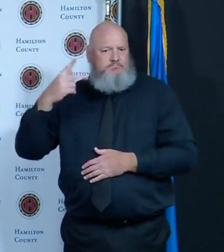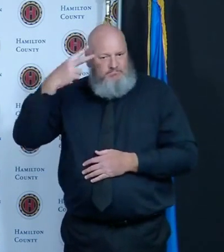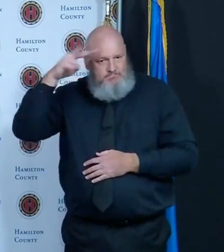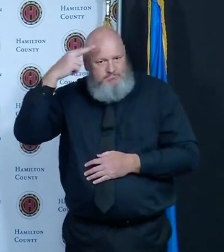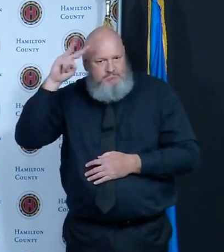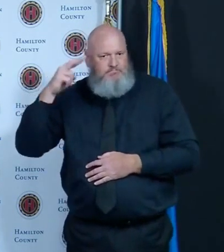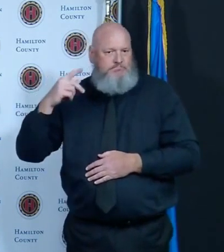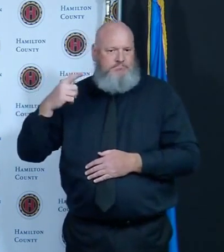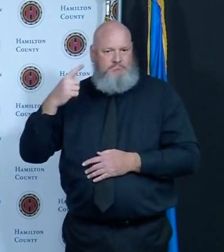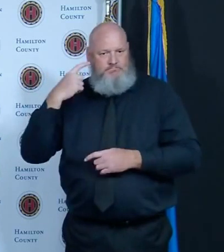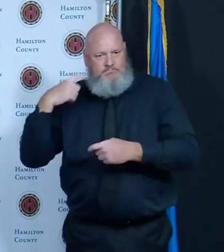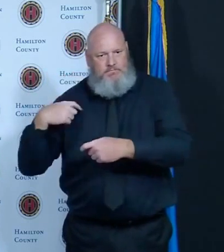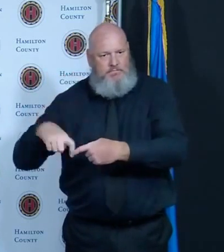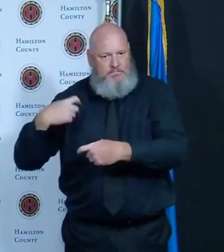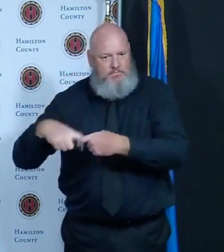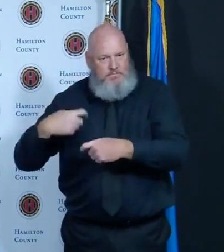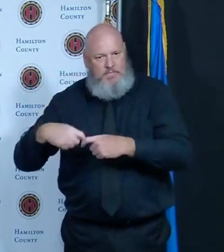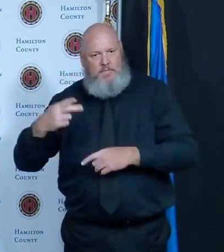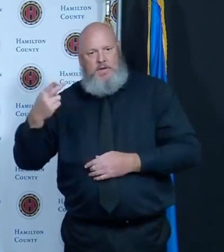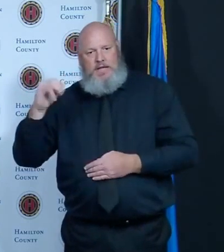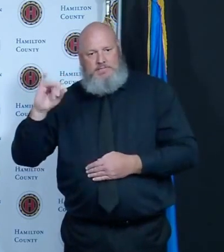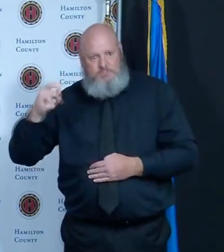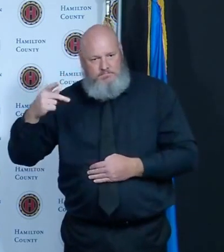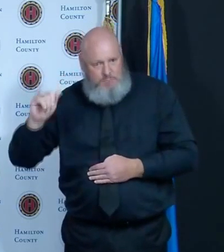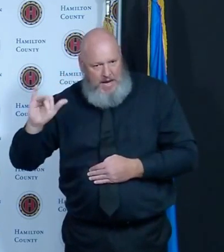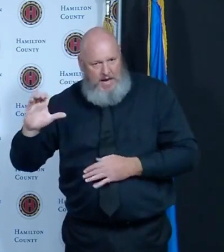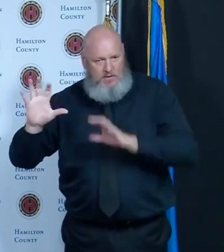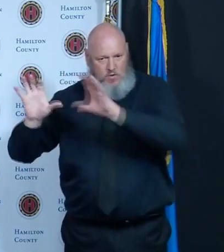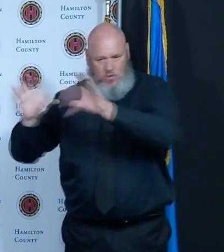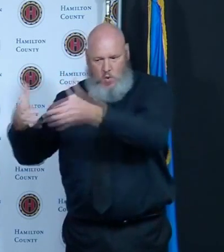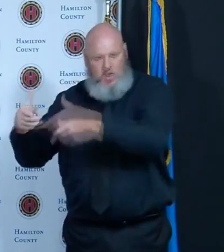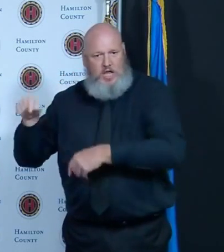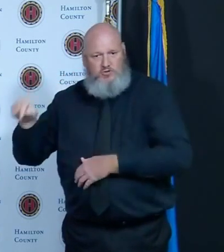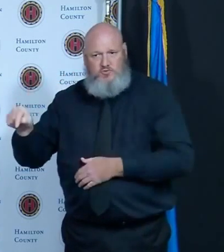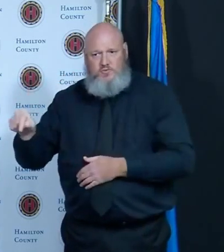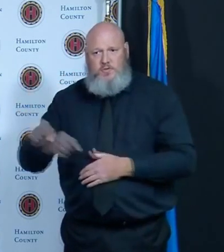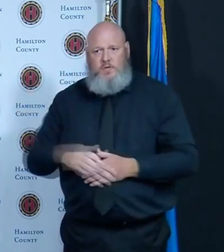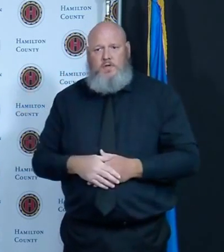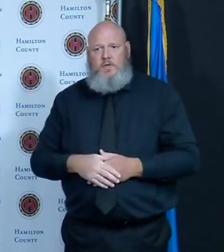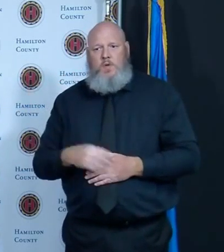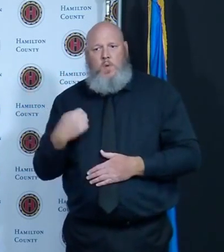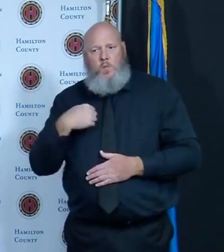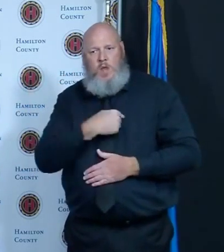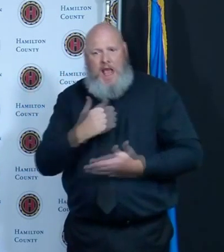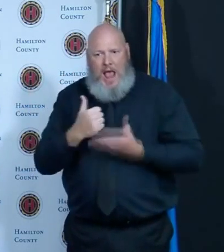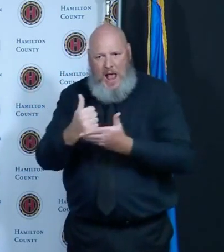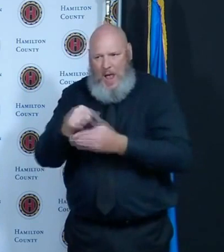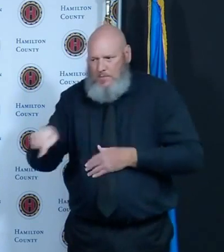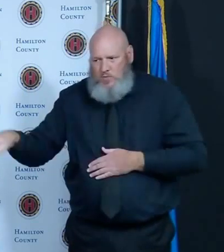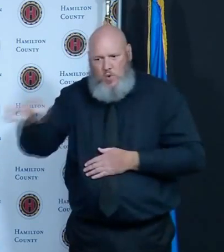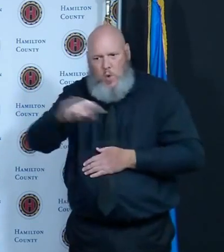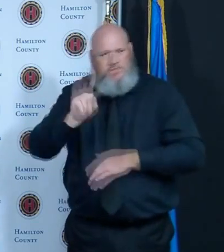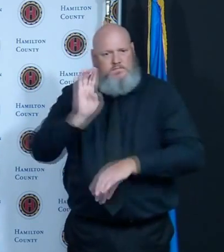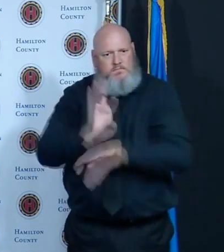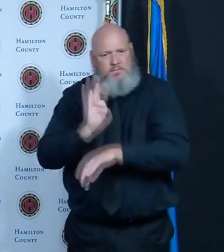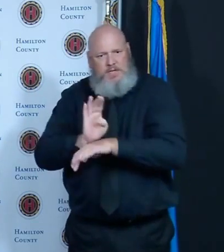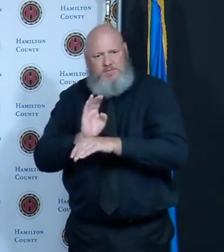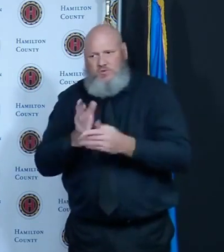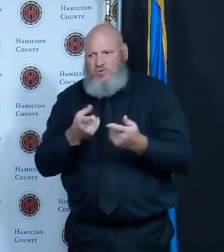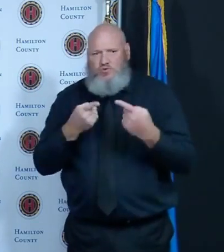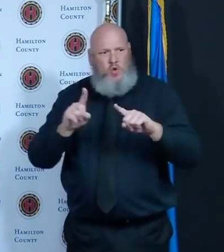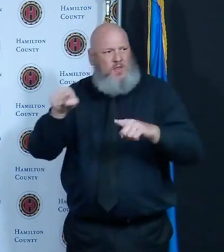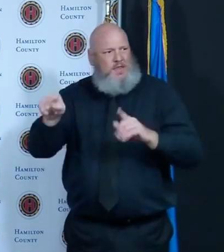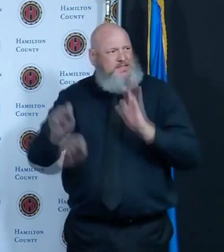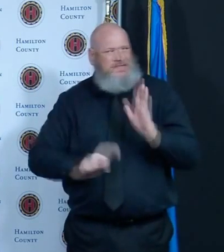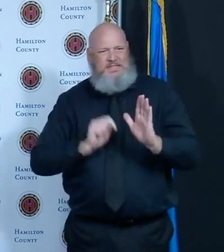workers employed amid the pandemic and economic downturn. This is a program much like the SBA 7A